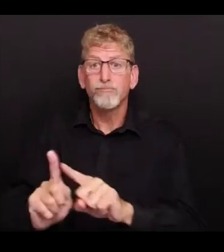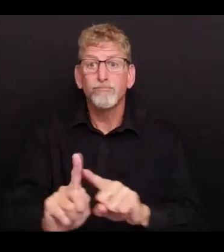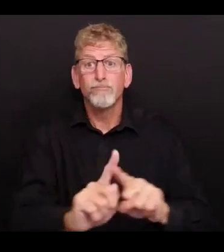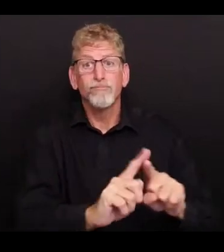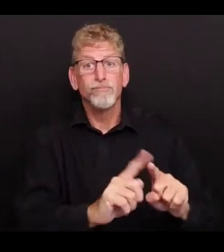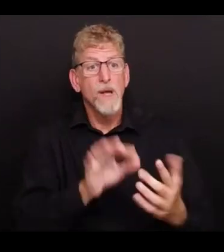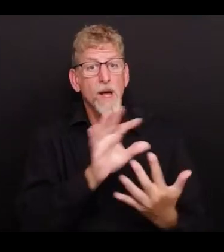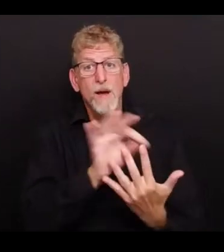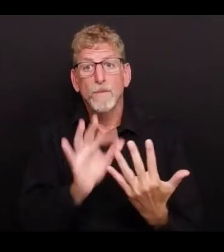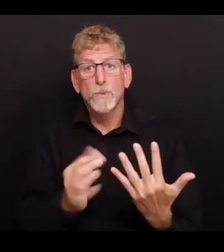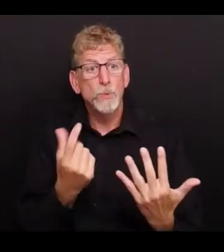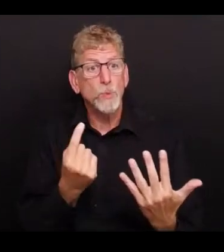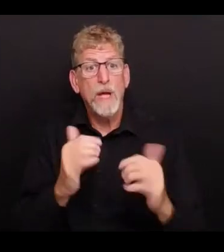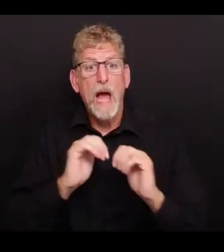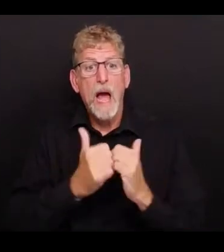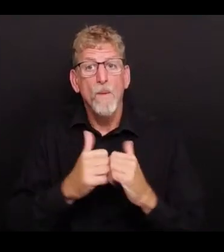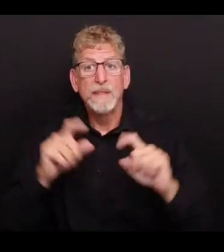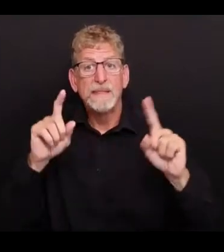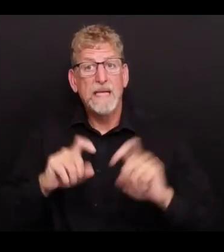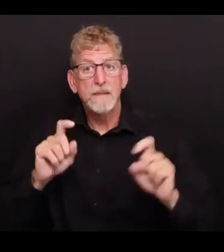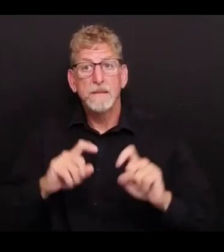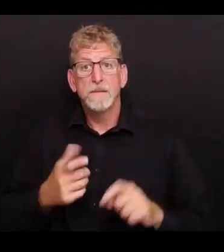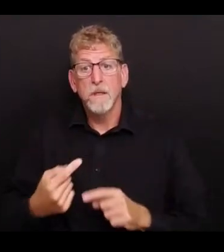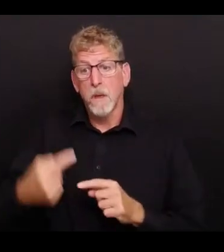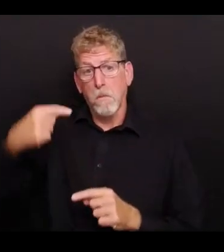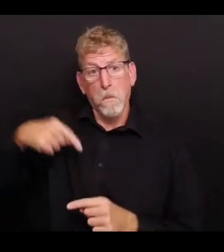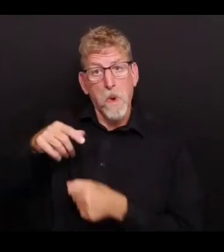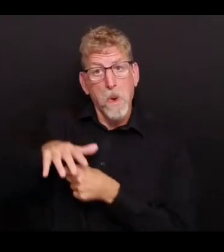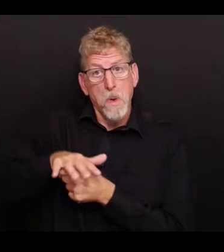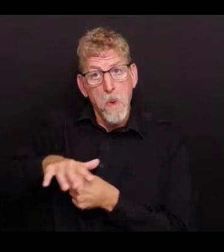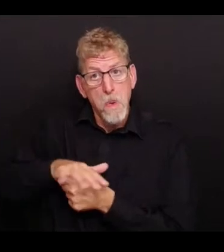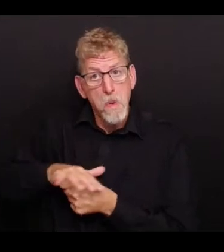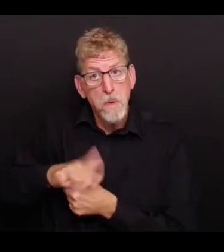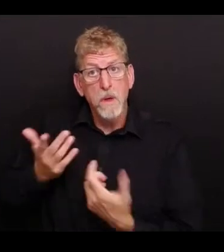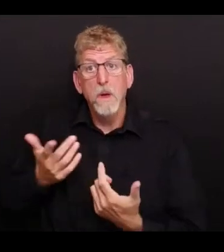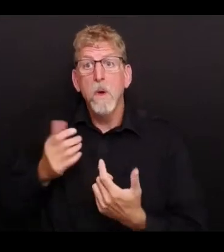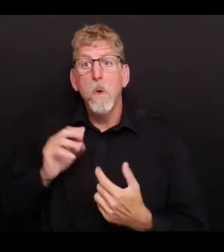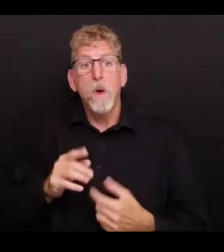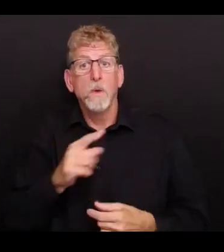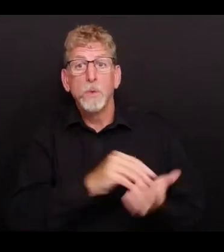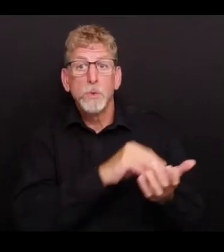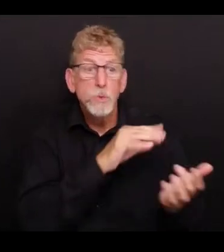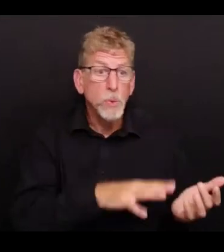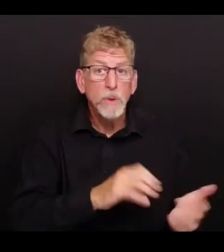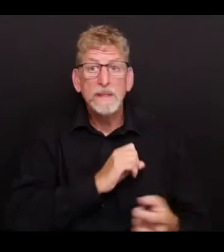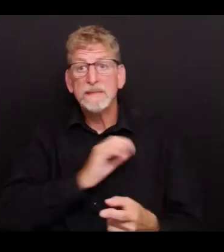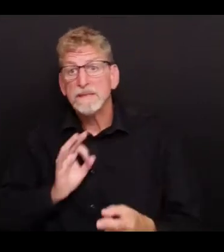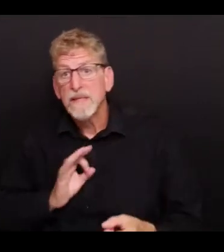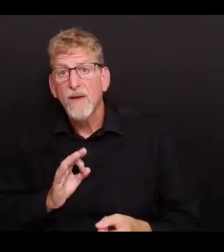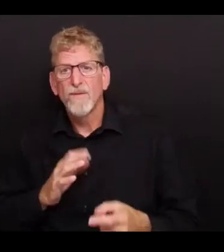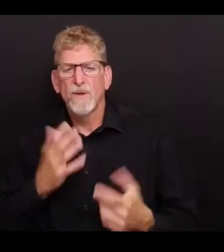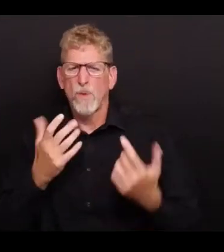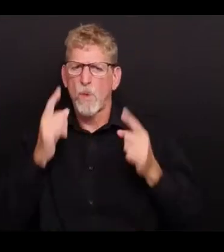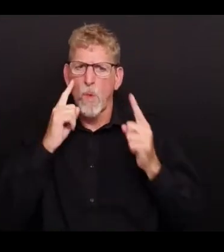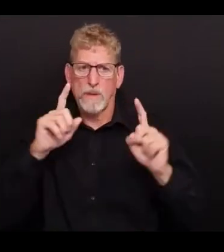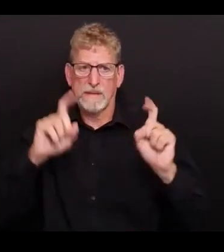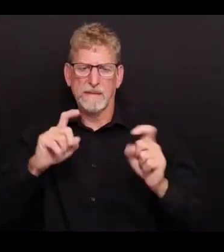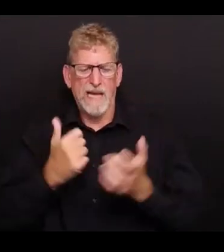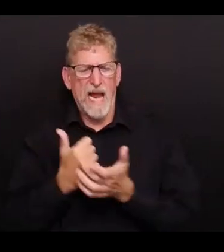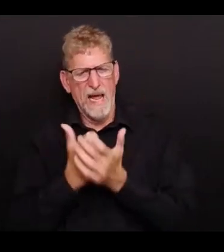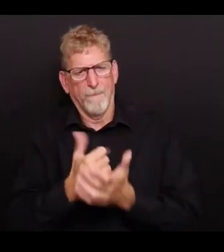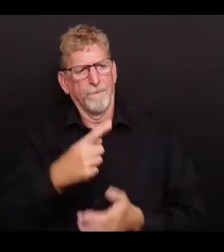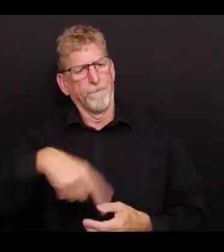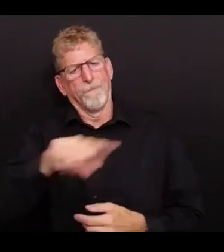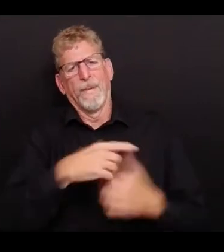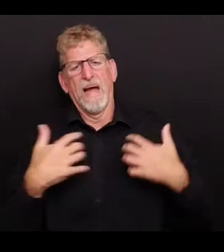testing programs to keep kids and staff healthy, safe, and in the classroom. This school year, schools